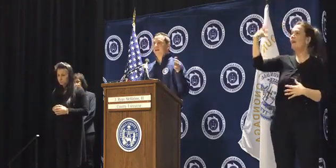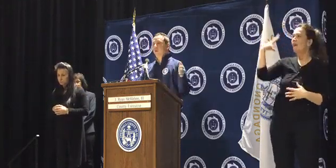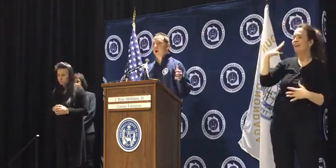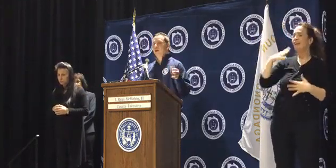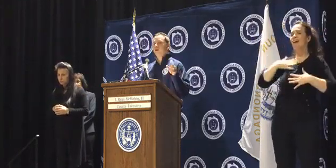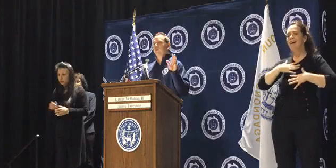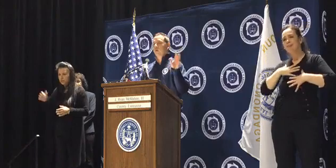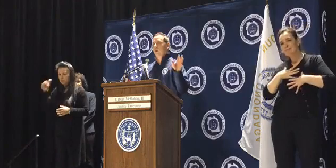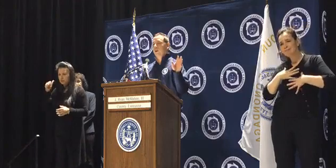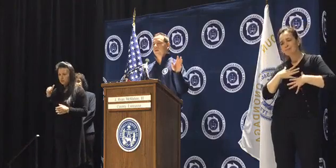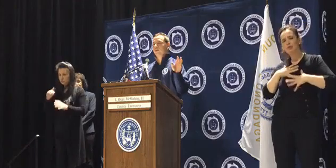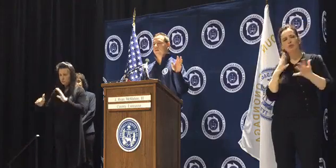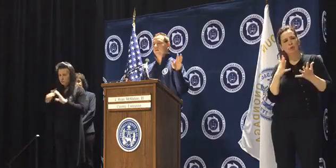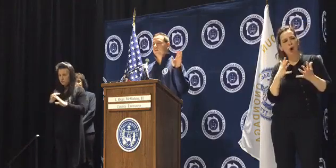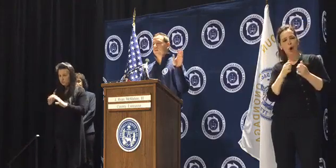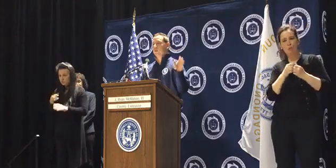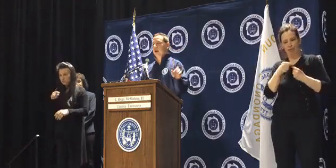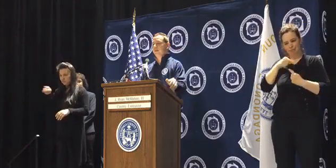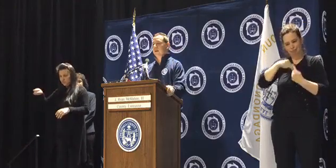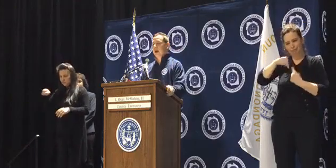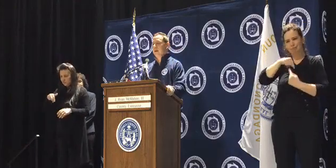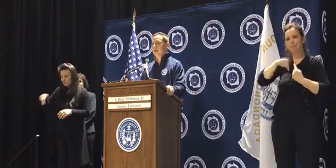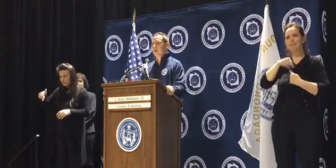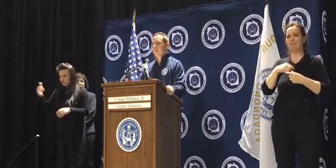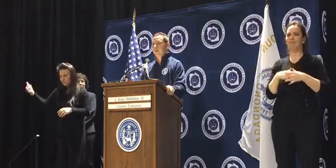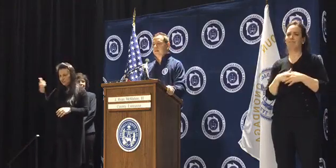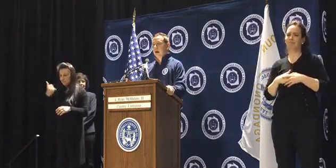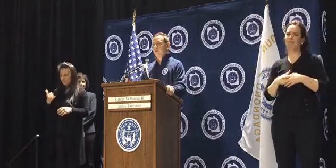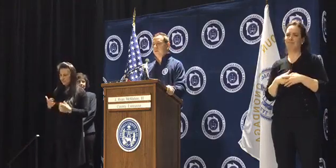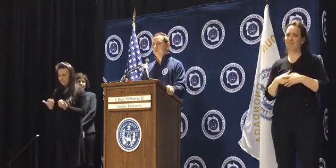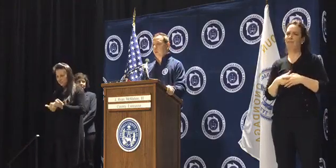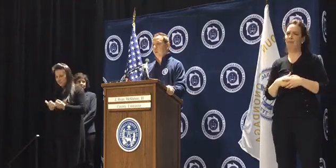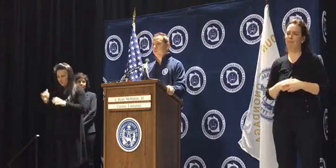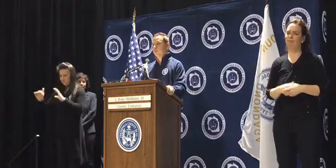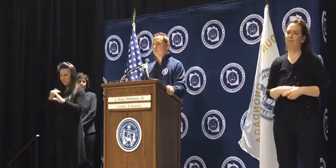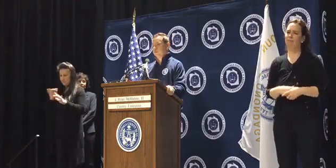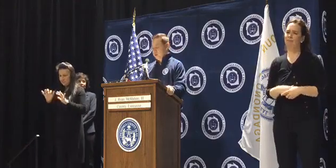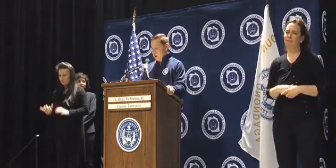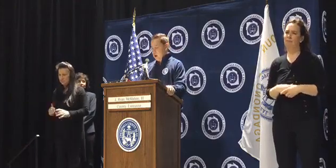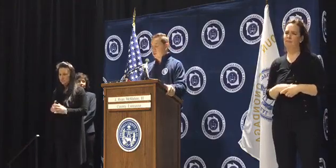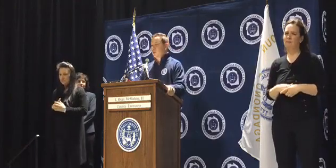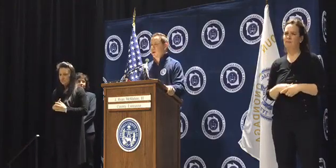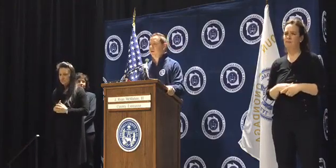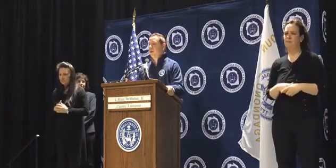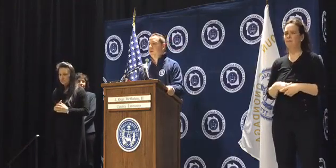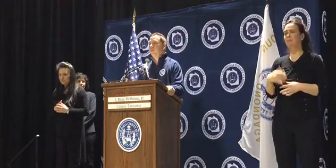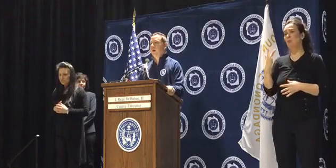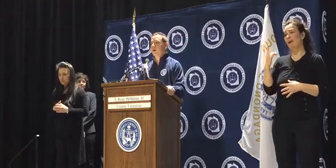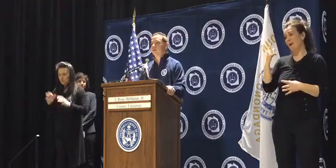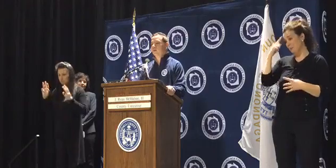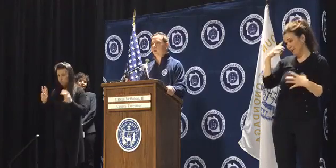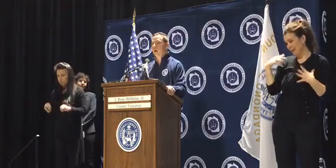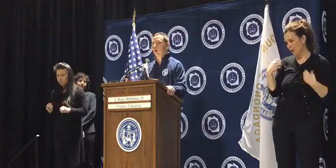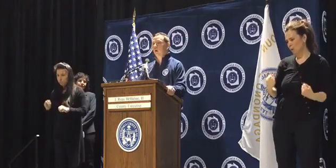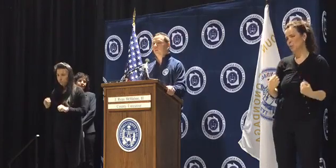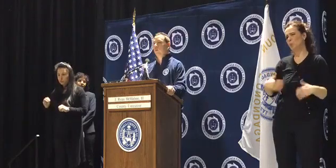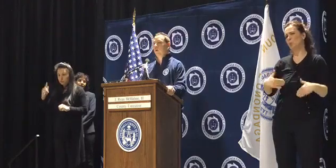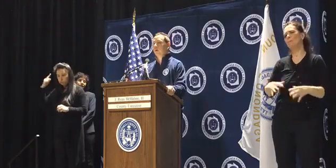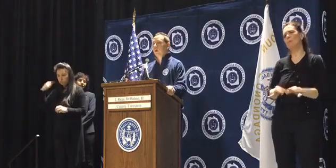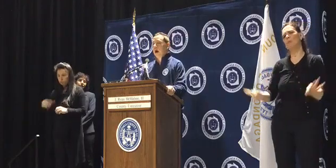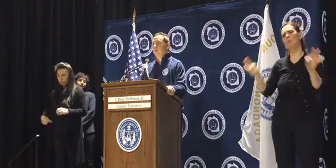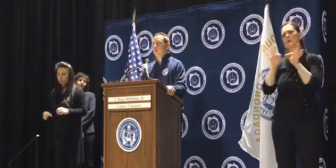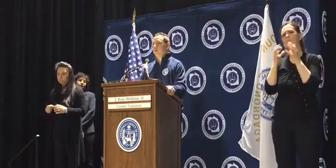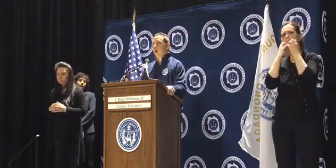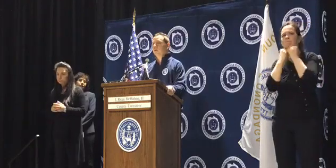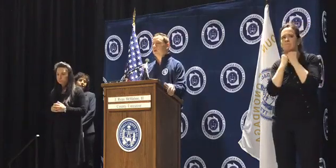take a nice walk, get to our park system, utilize that. Mental health is important with this. I also want to thank all the parents who are at home and who